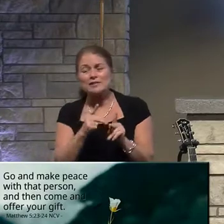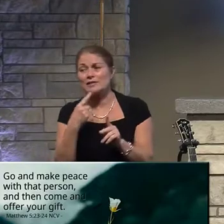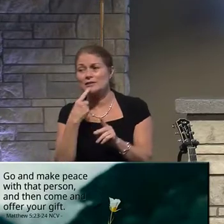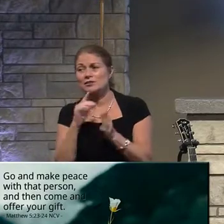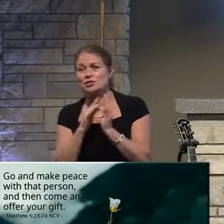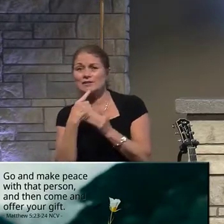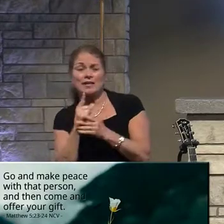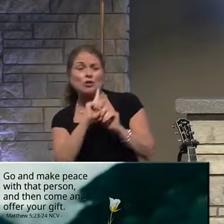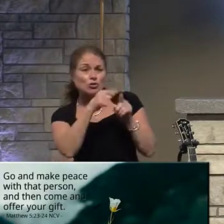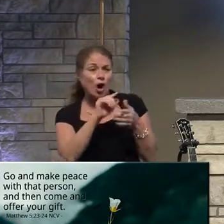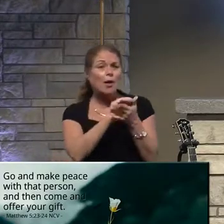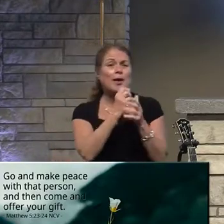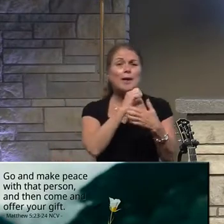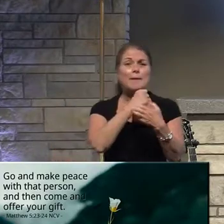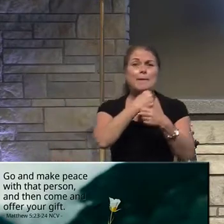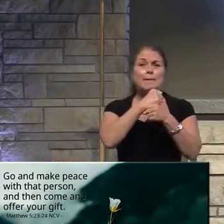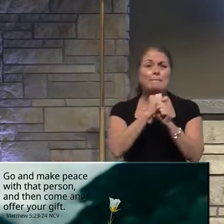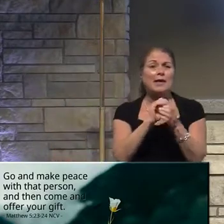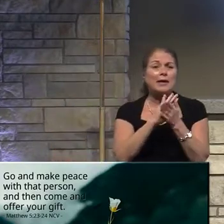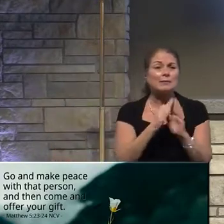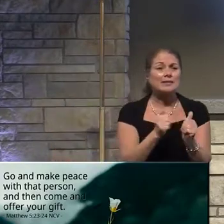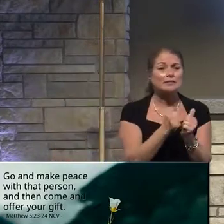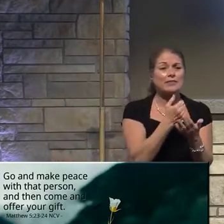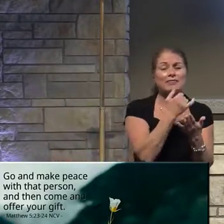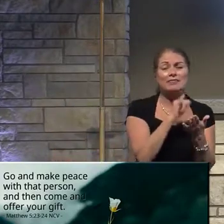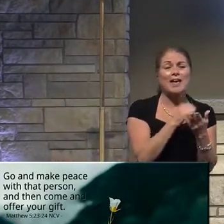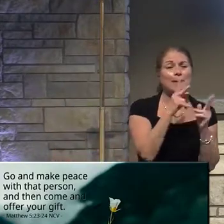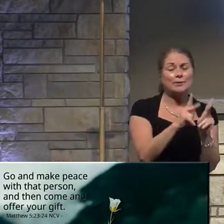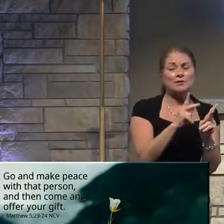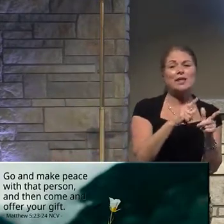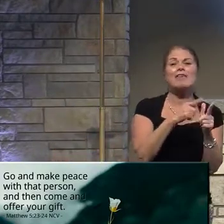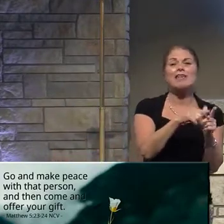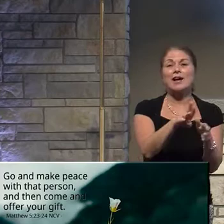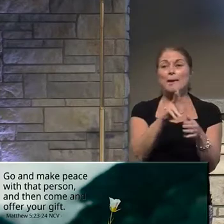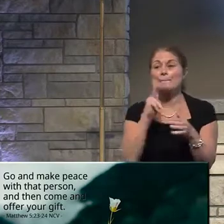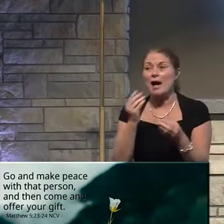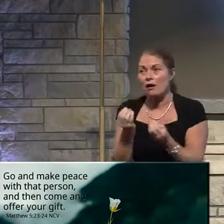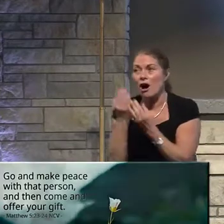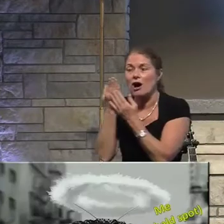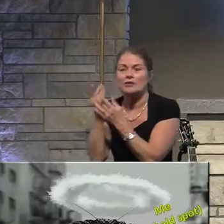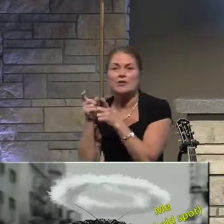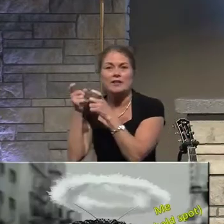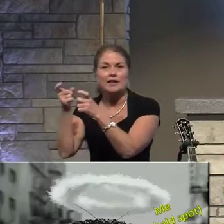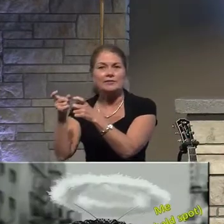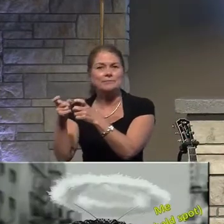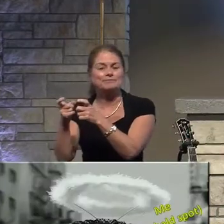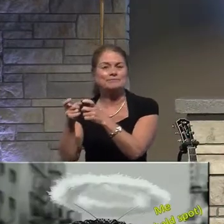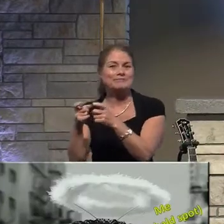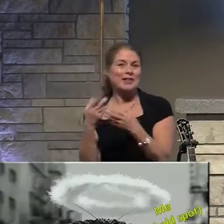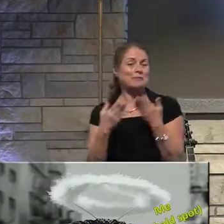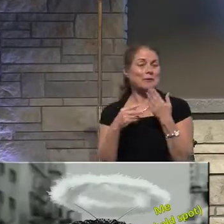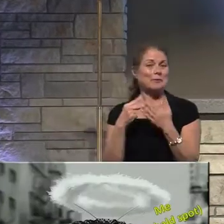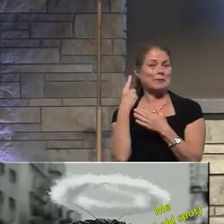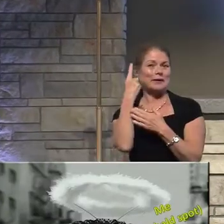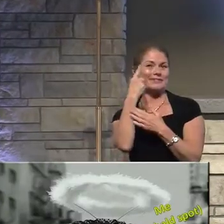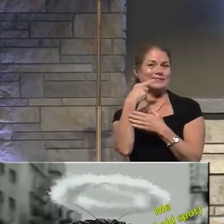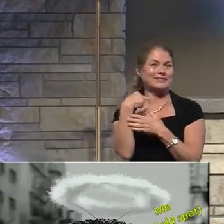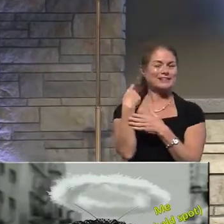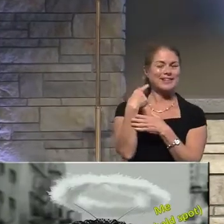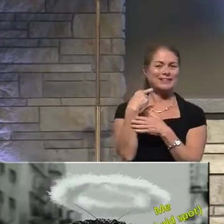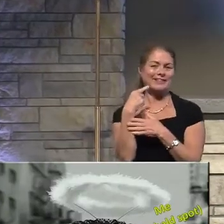then come back and offer your gift. I mean, see, we can look like little angels on the outside, can't